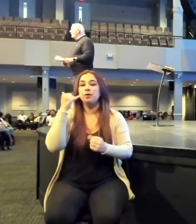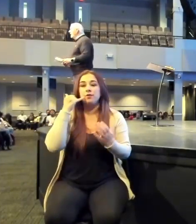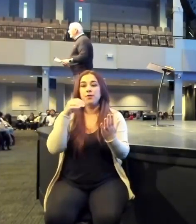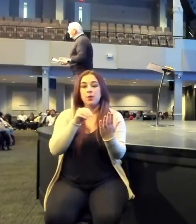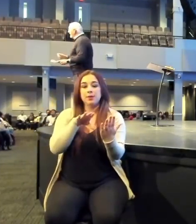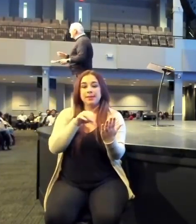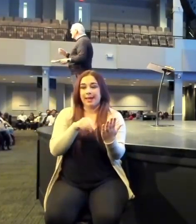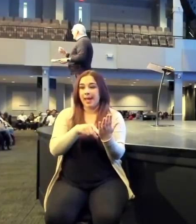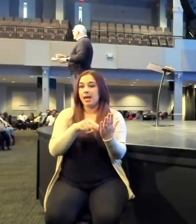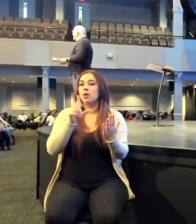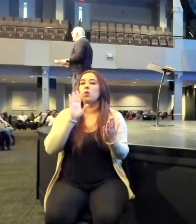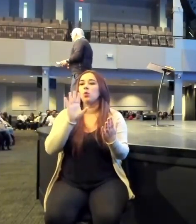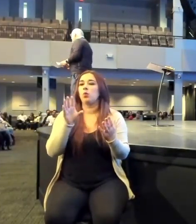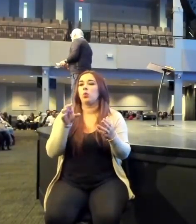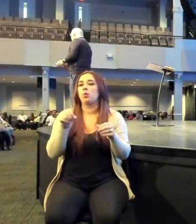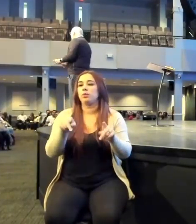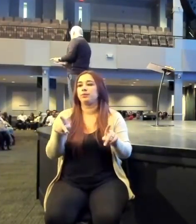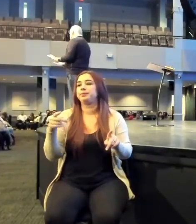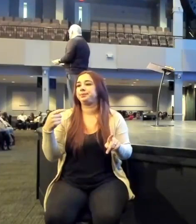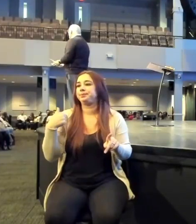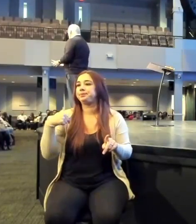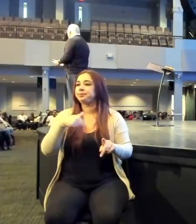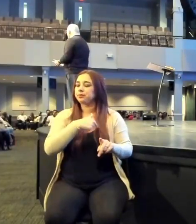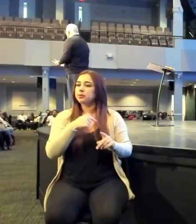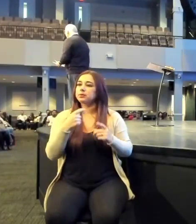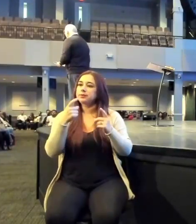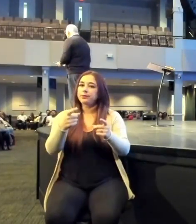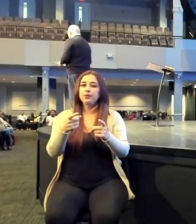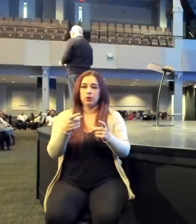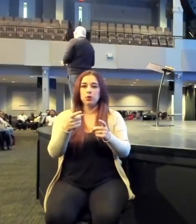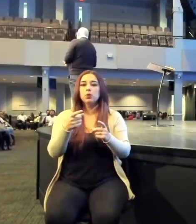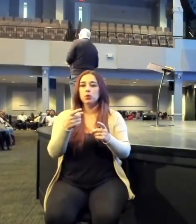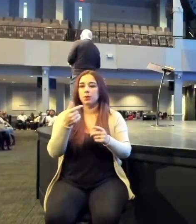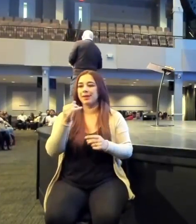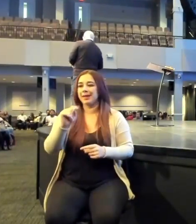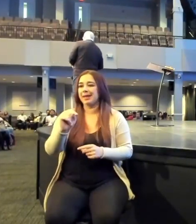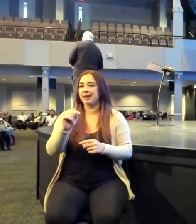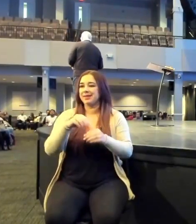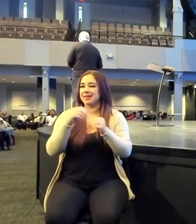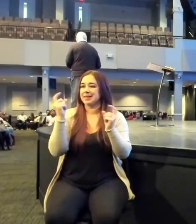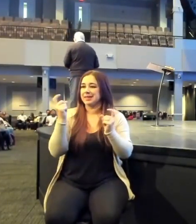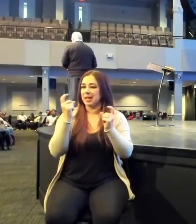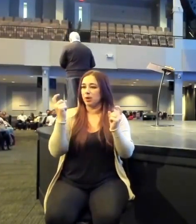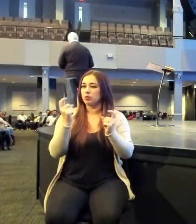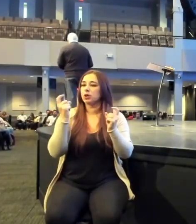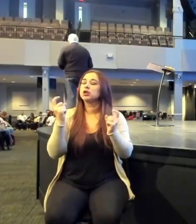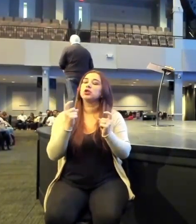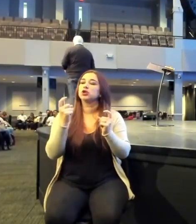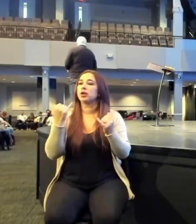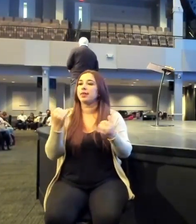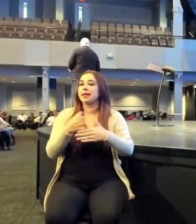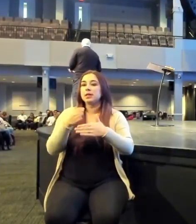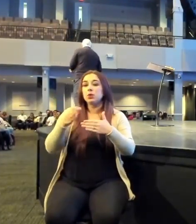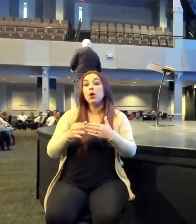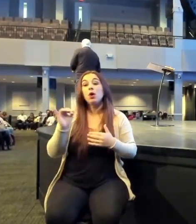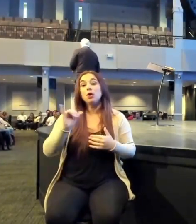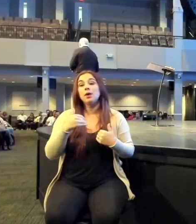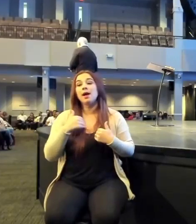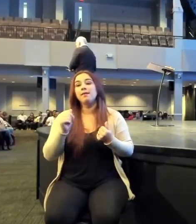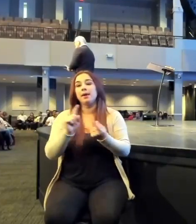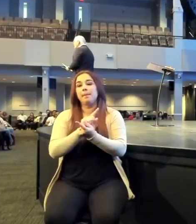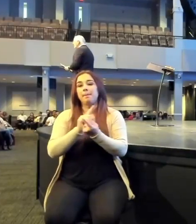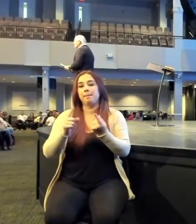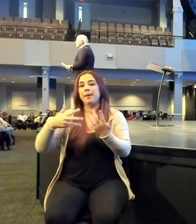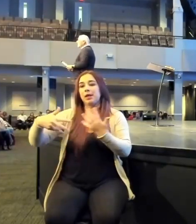QR code. Provides us an opportunity to give you a gift in celebration of your visit with us here this weekend. There's also a meet and greet that happens at the